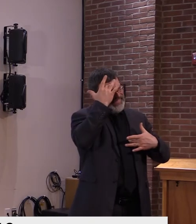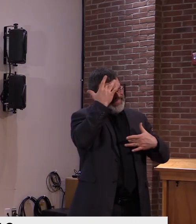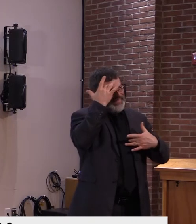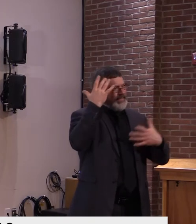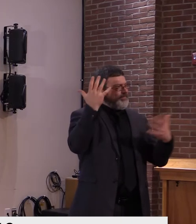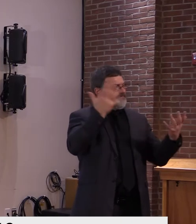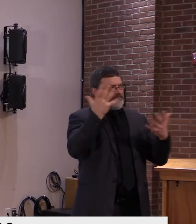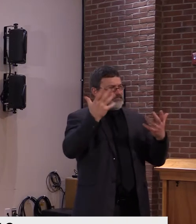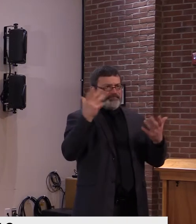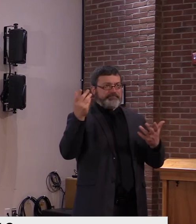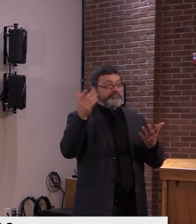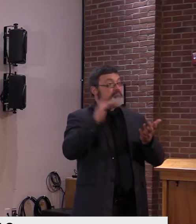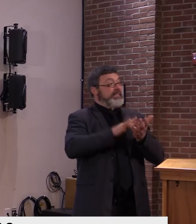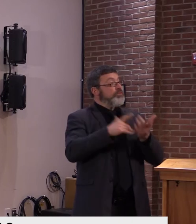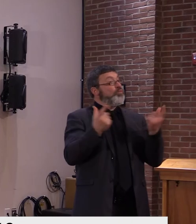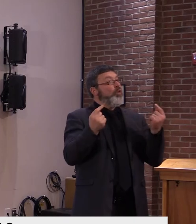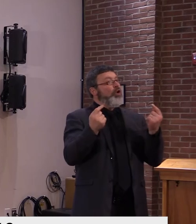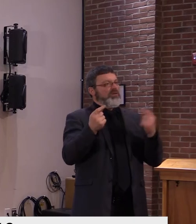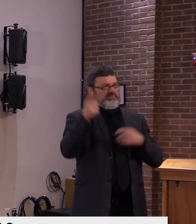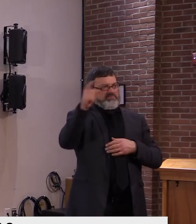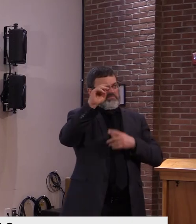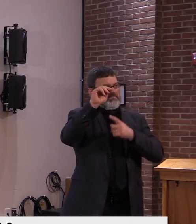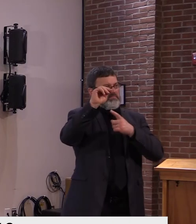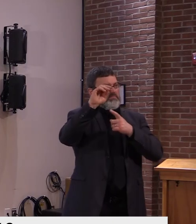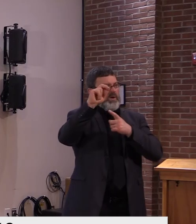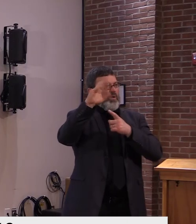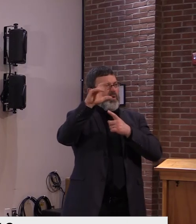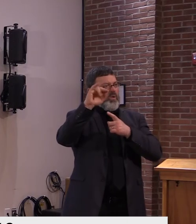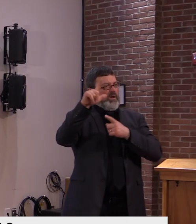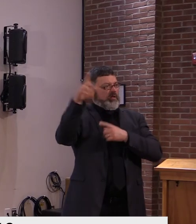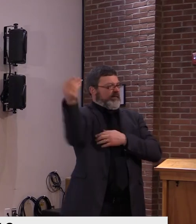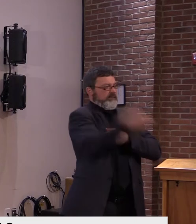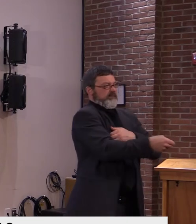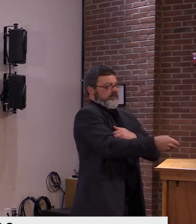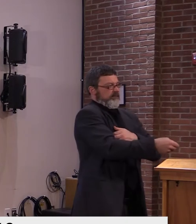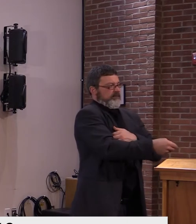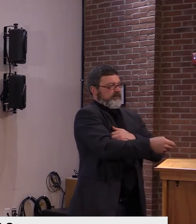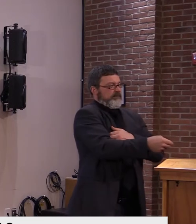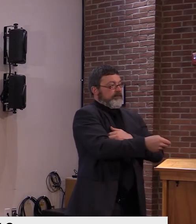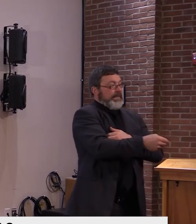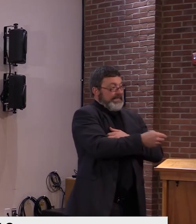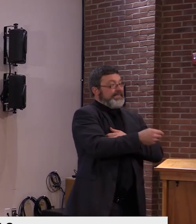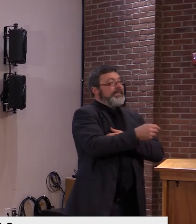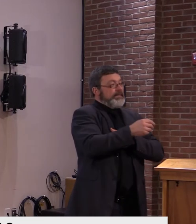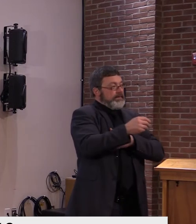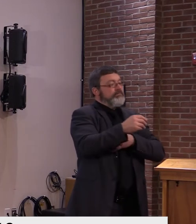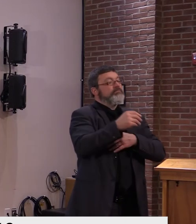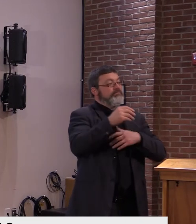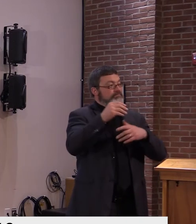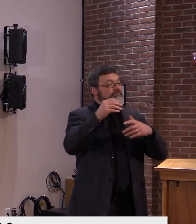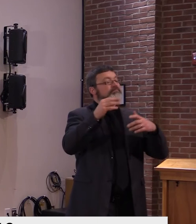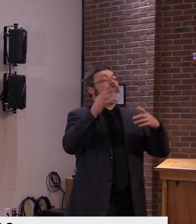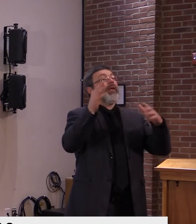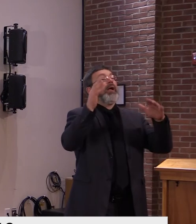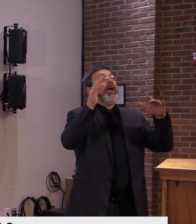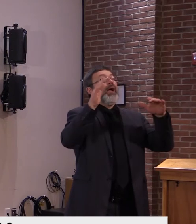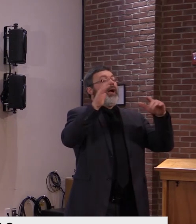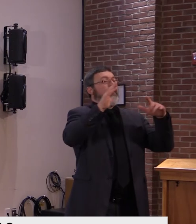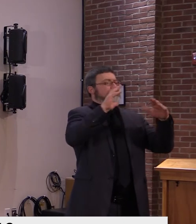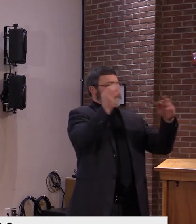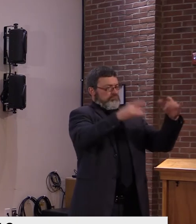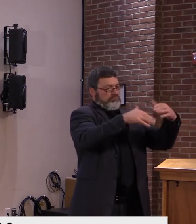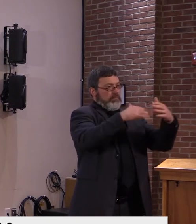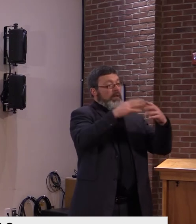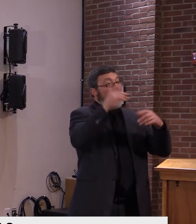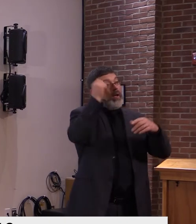been a lot of criticisms raised around it. My comments the other day related to the fact that